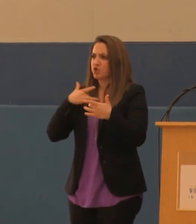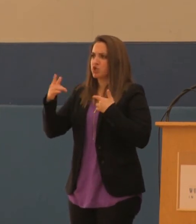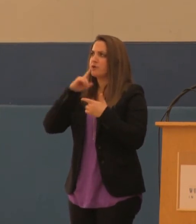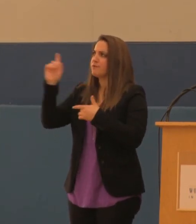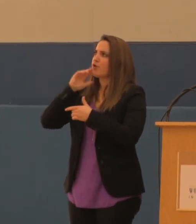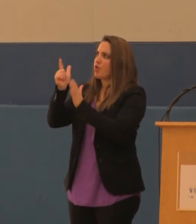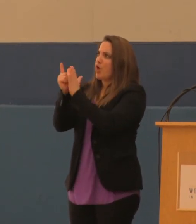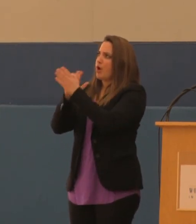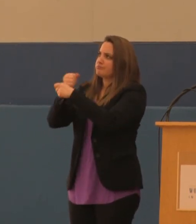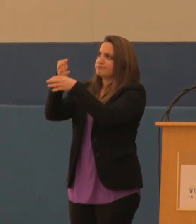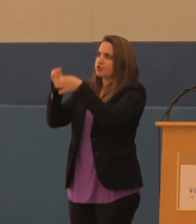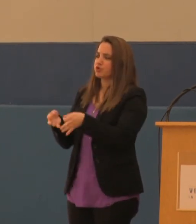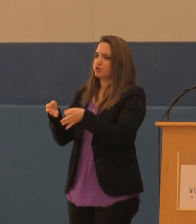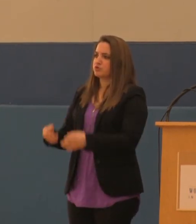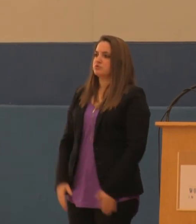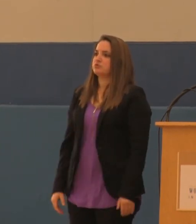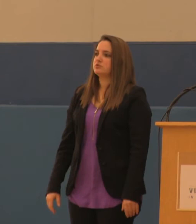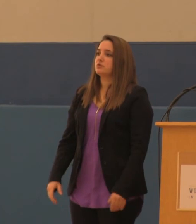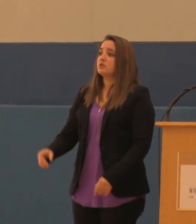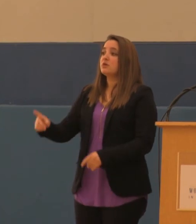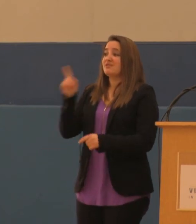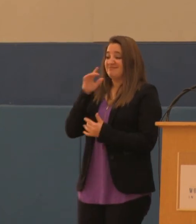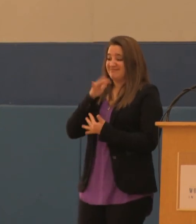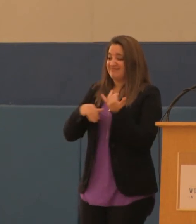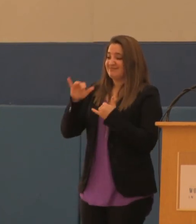policymakers. Socialization in relation to gender norms